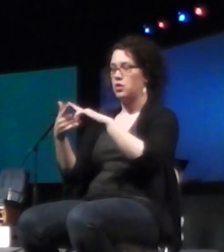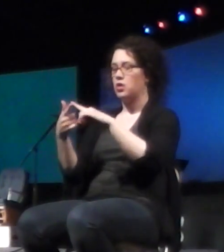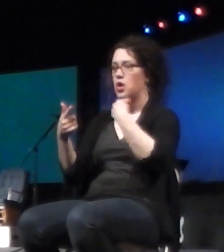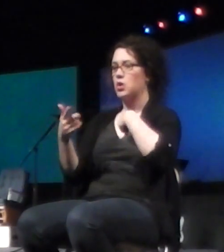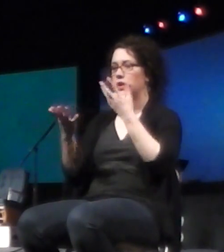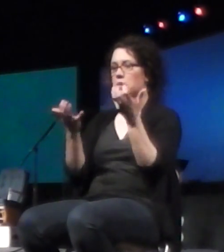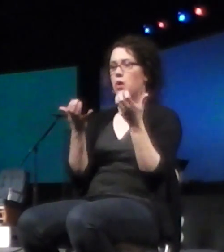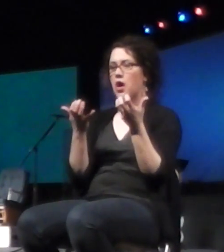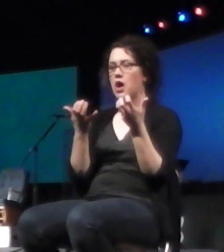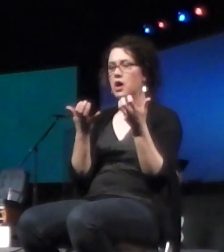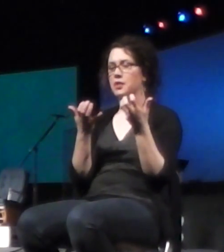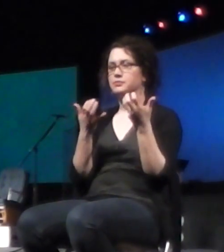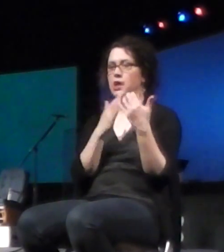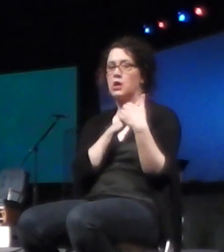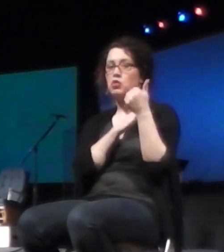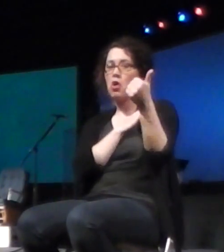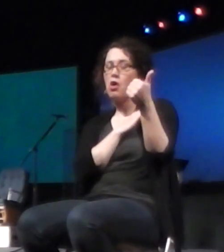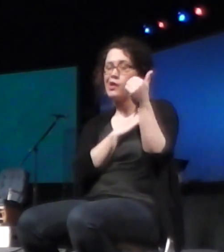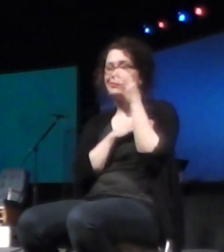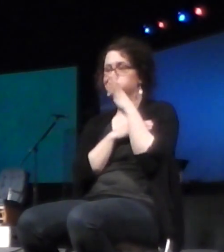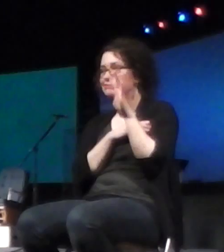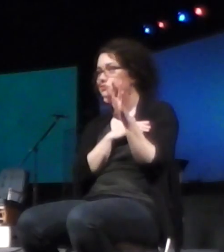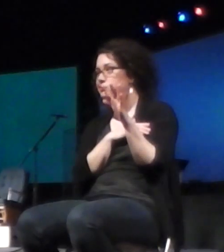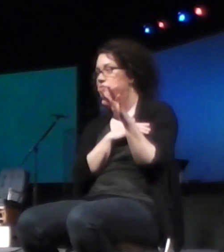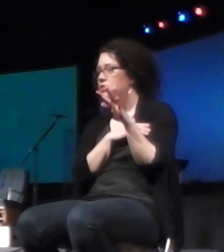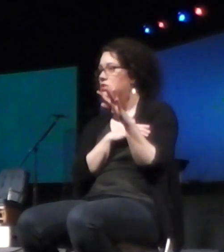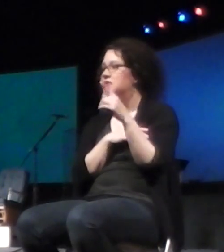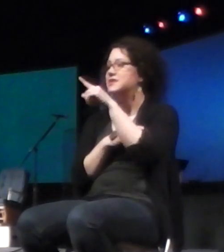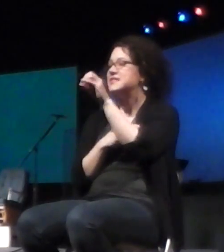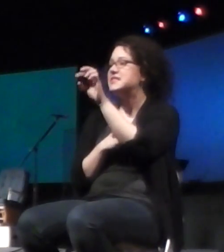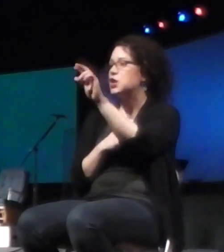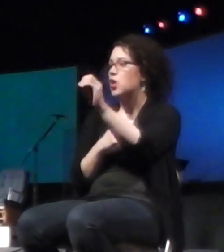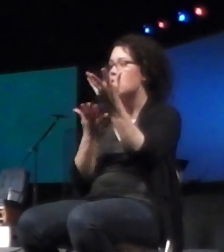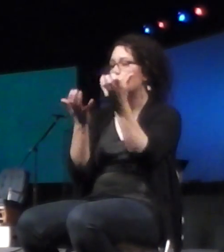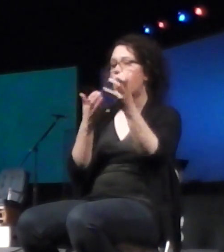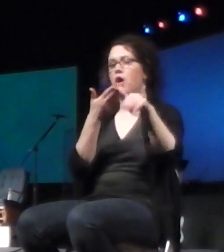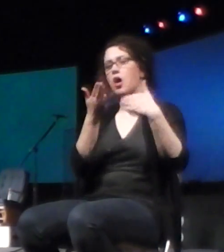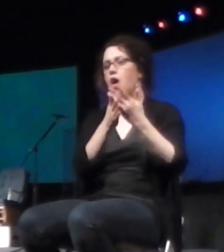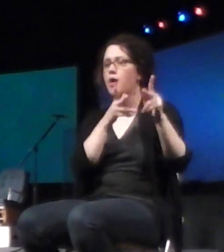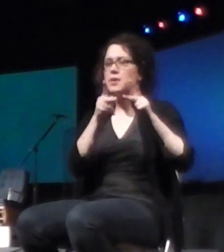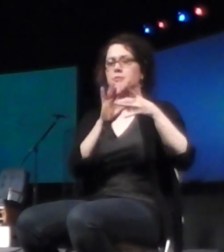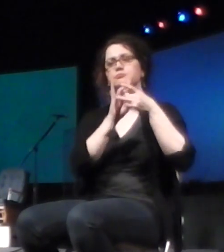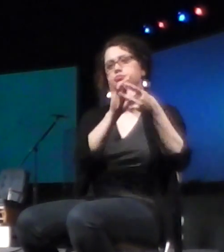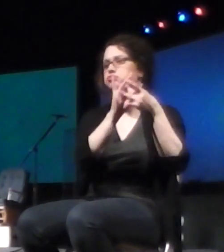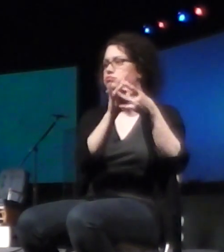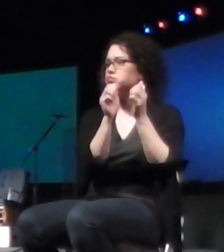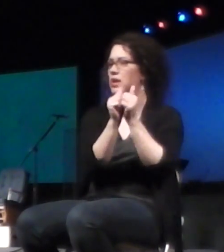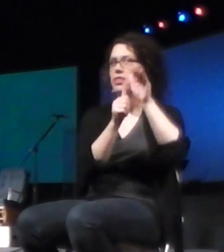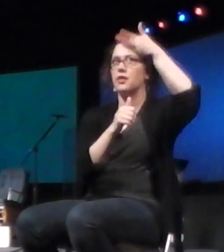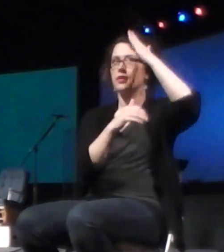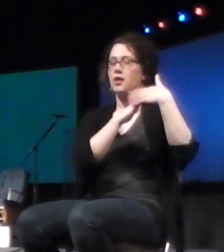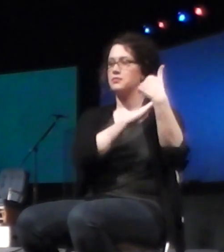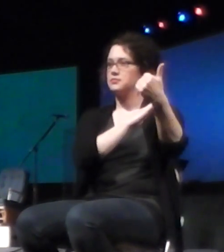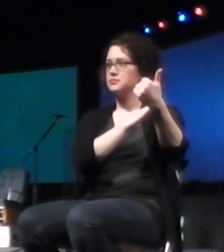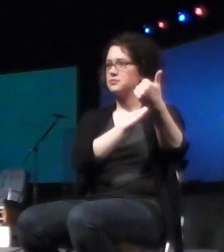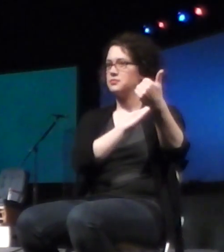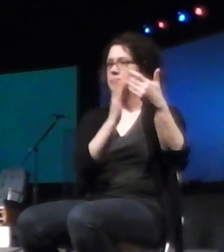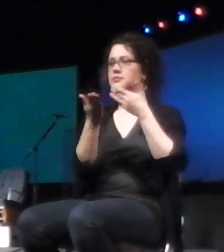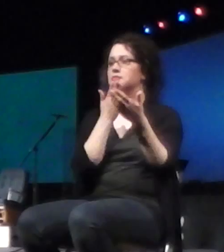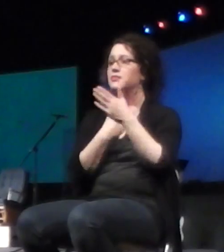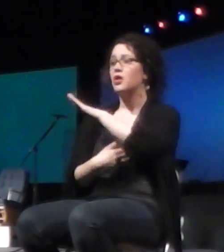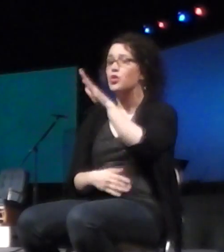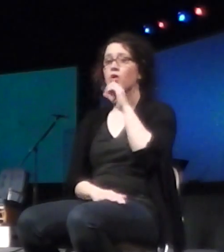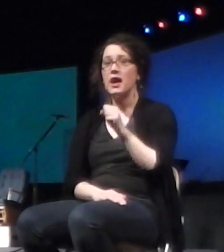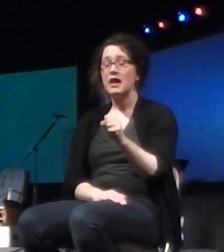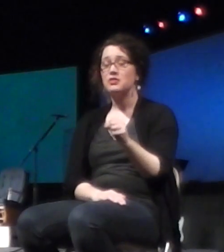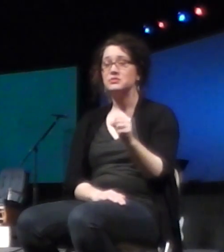unfulfilled in their calling. We believe that no matter what age you are, whether you're 25, whether you're 65 or 75, that my assumption is if